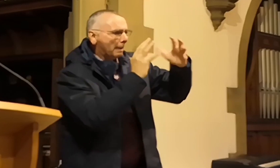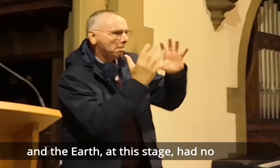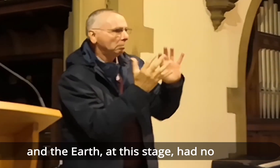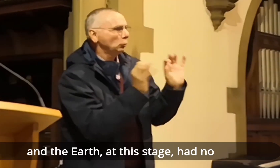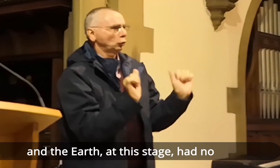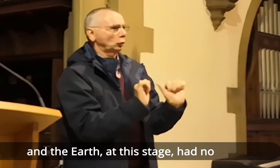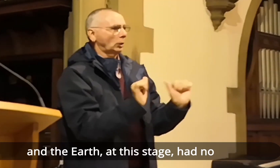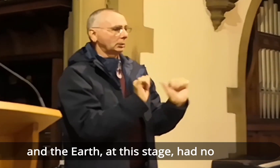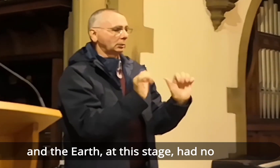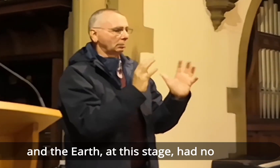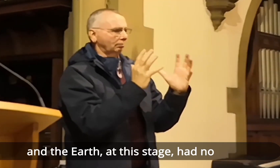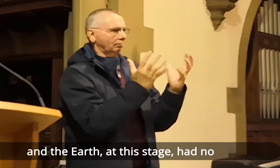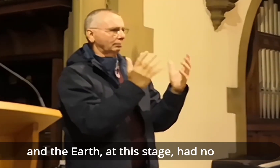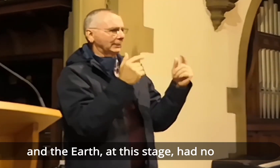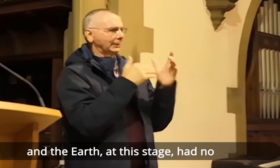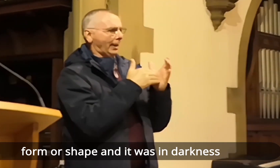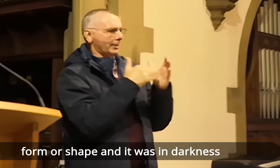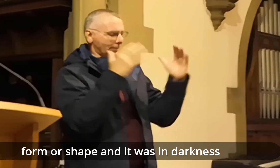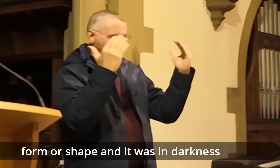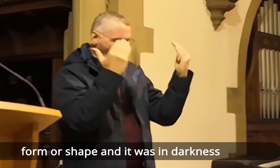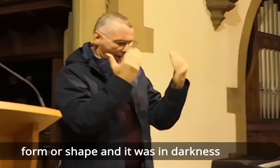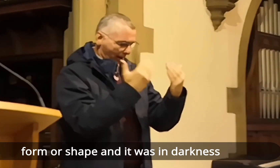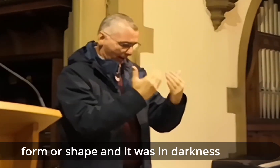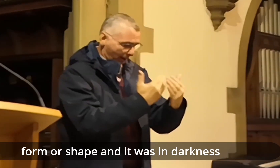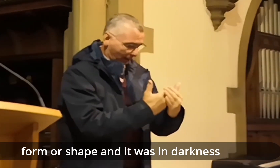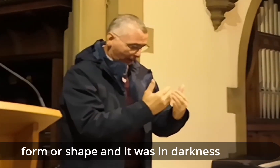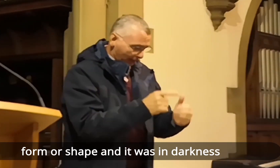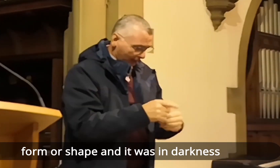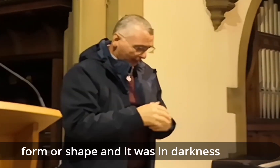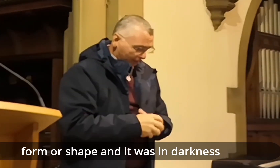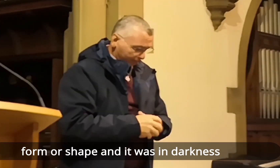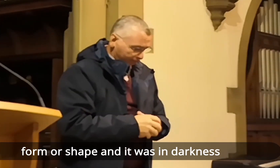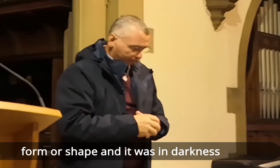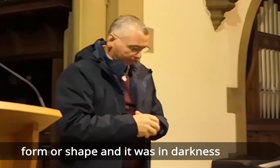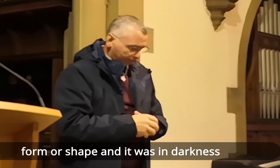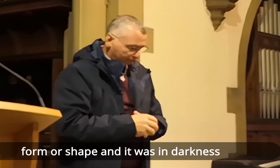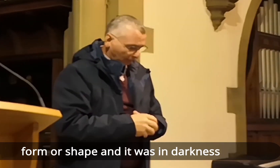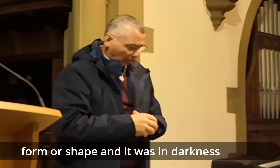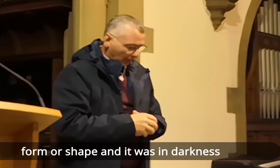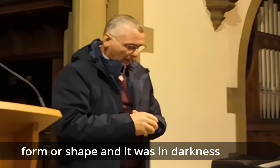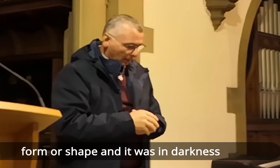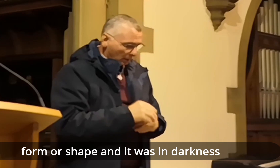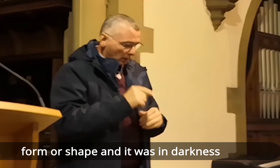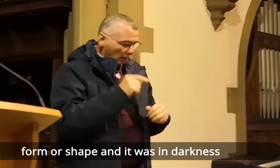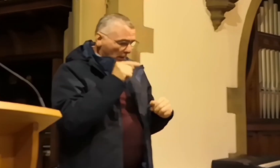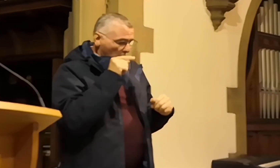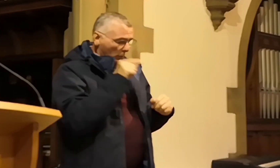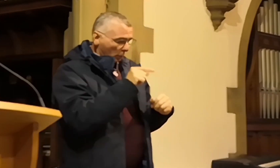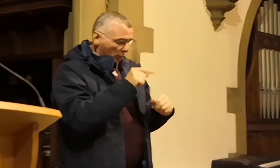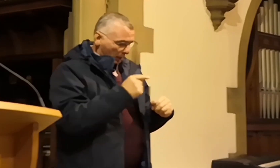And the earth at this stage had no form or shape, and it was in darkness.